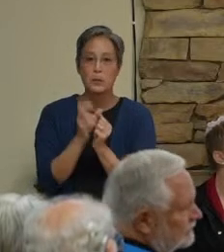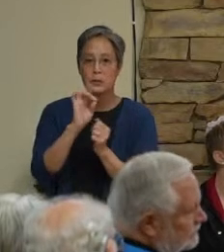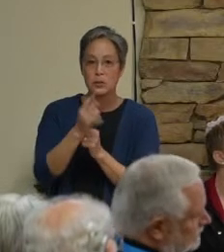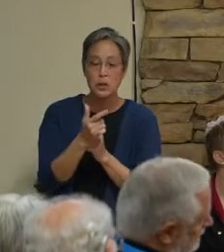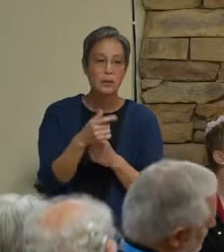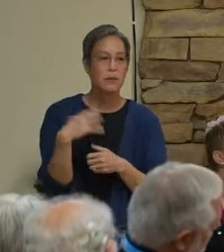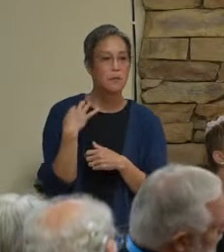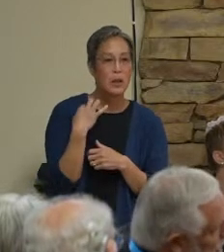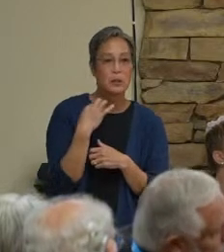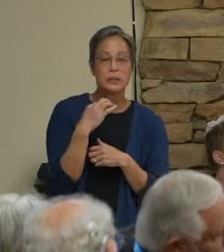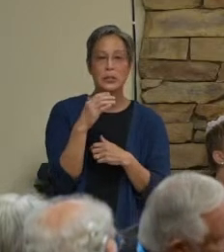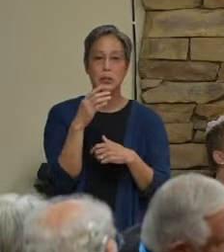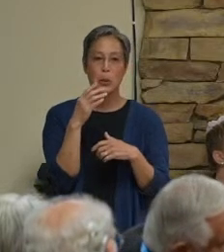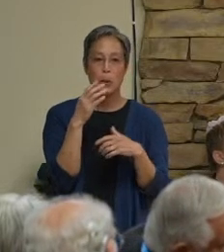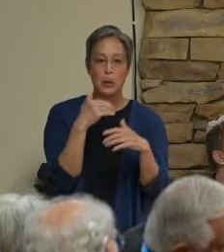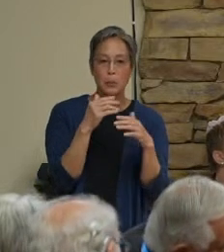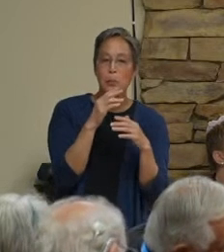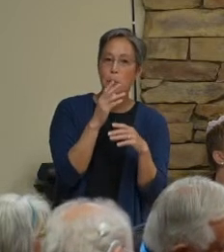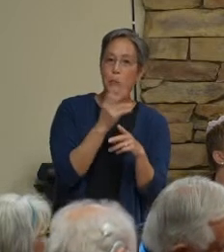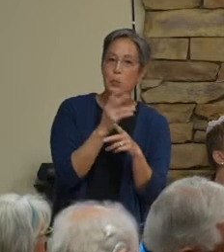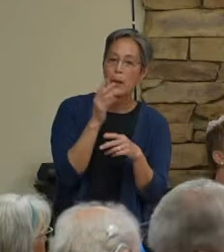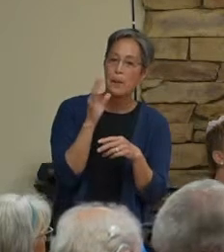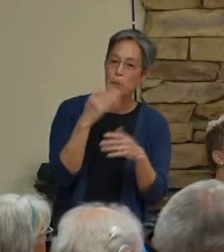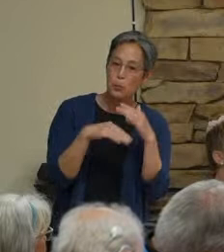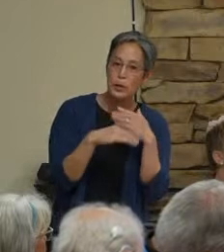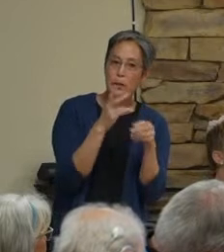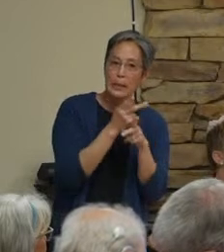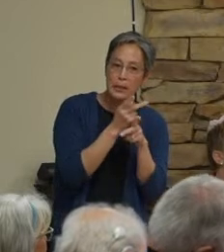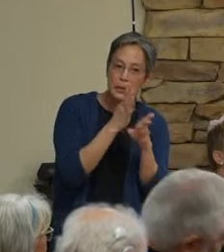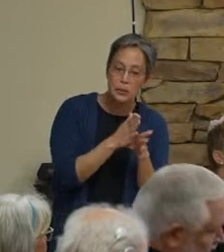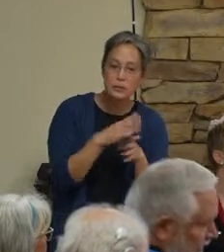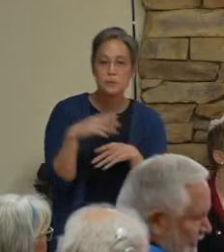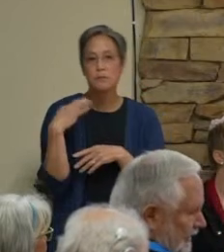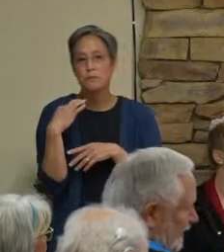breeder caretakers to the volunteer puppy raisers,